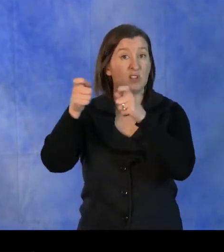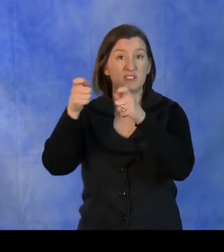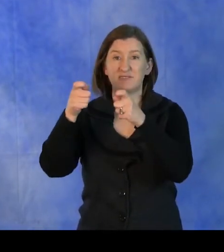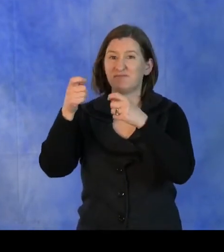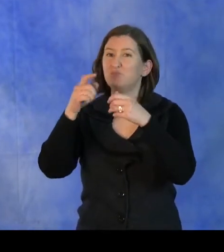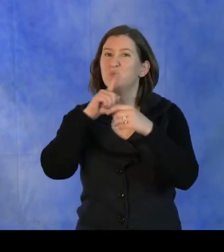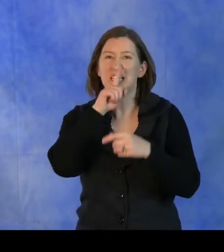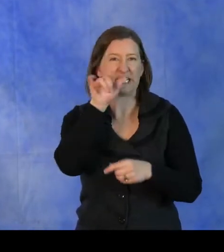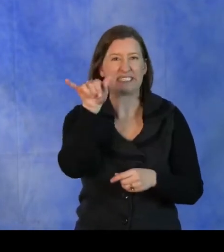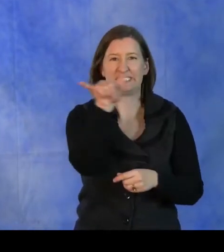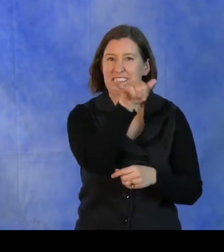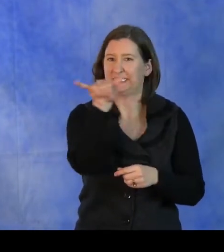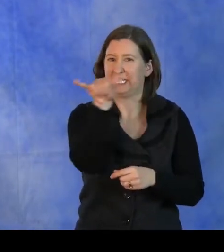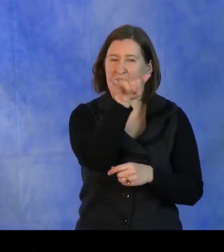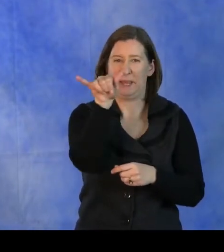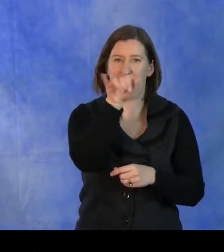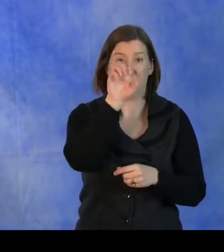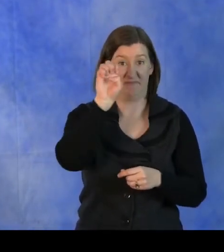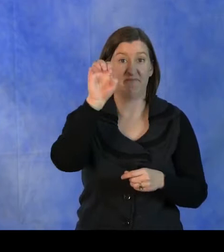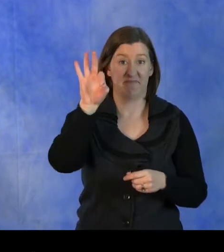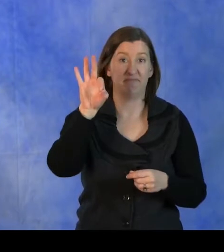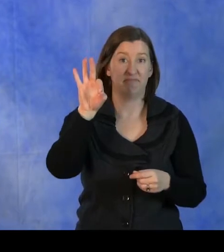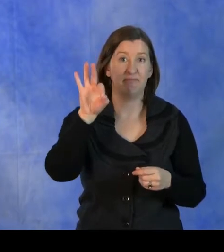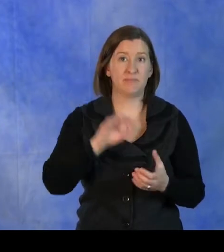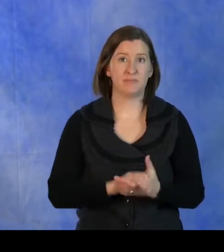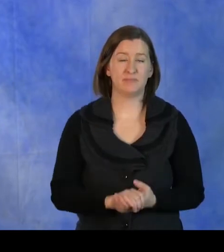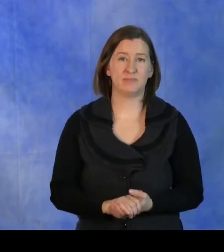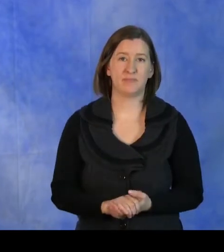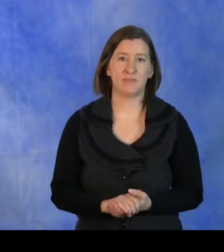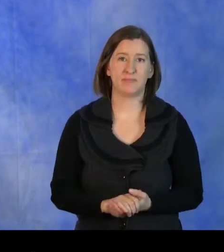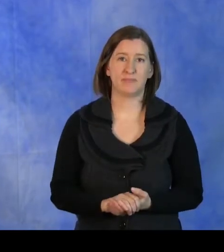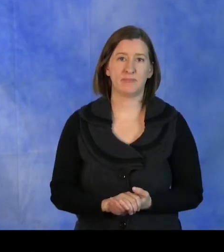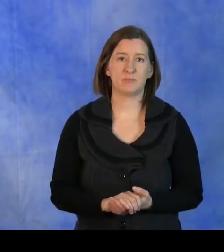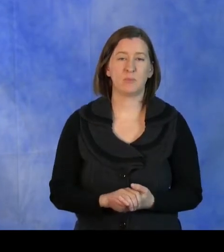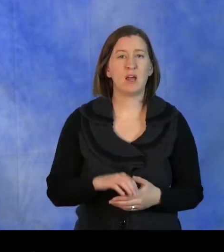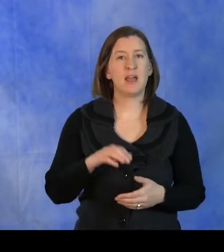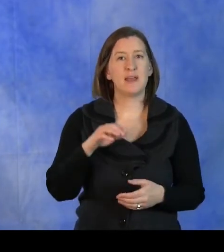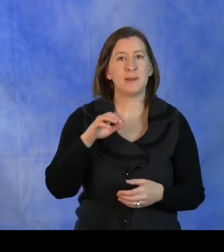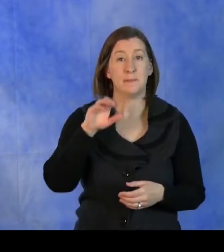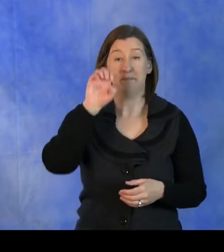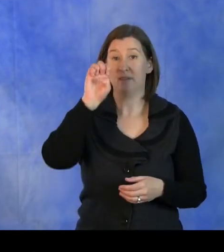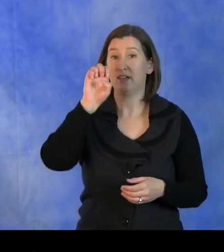Some researchers say that self-regulation is really the same as EF.